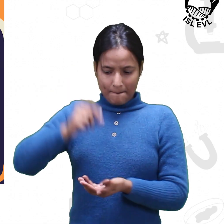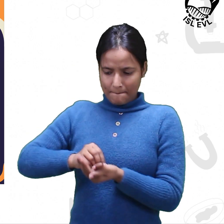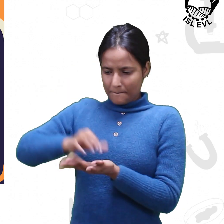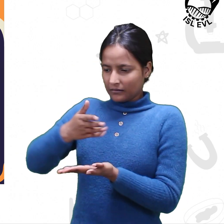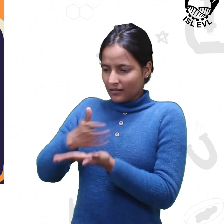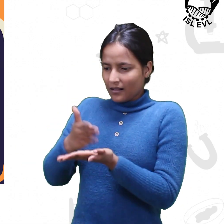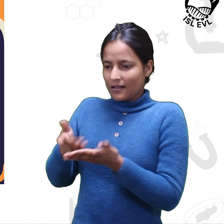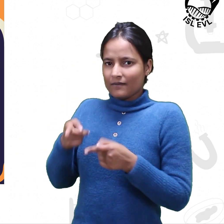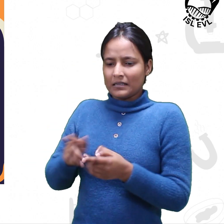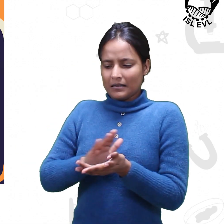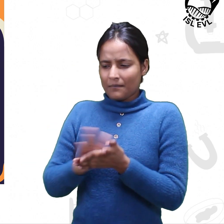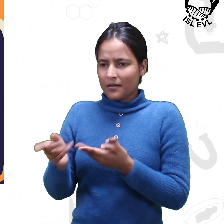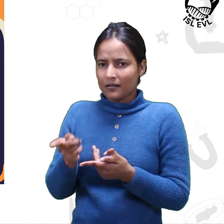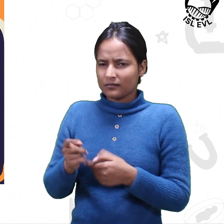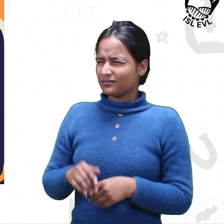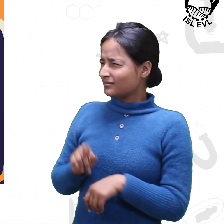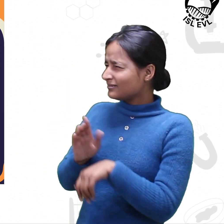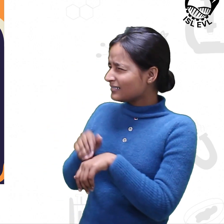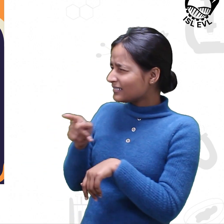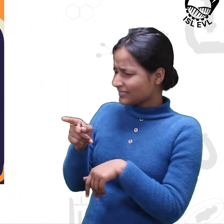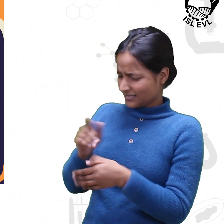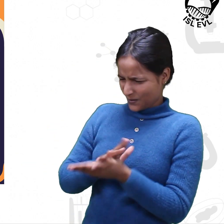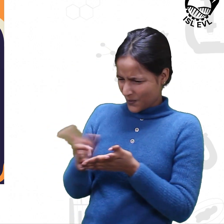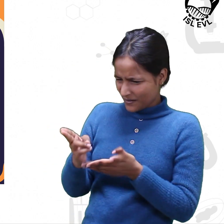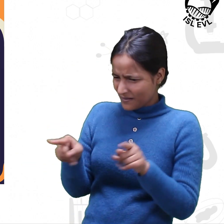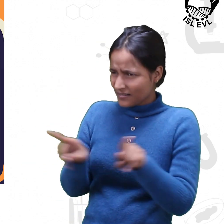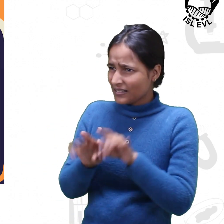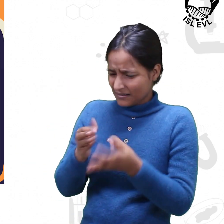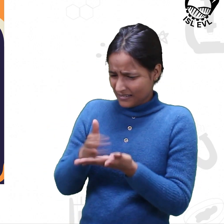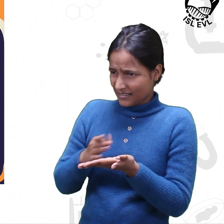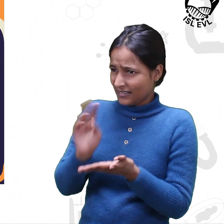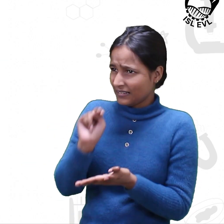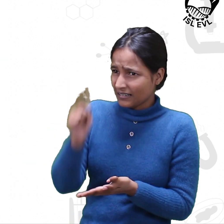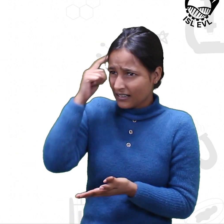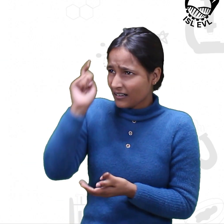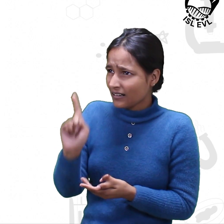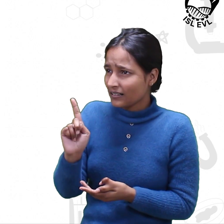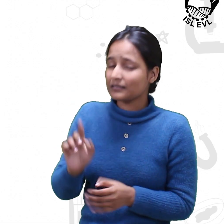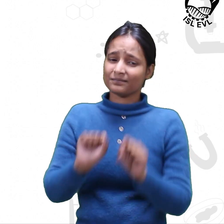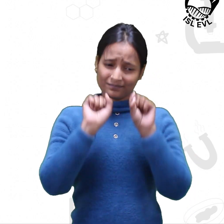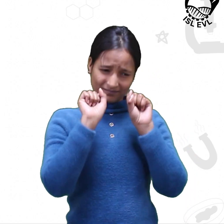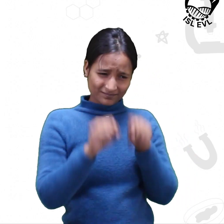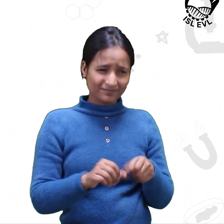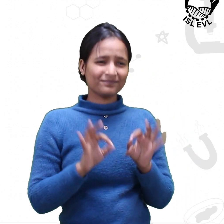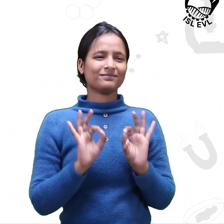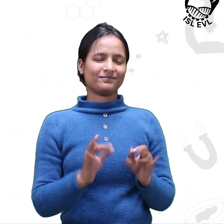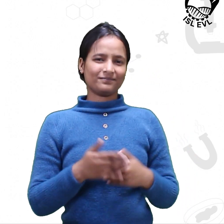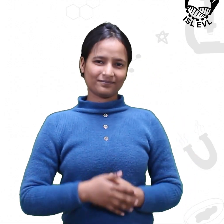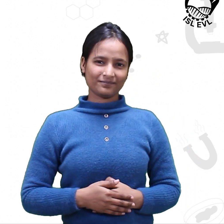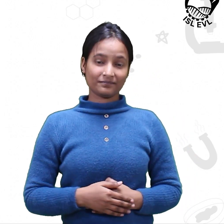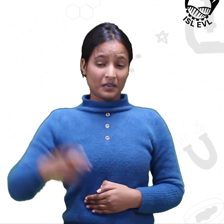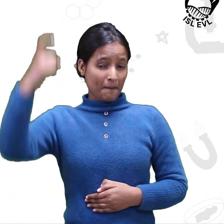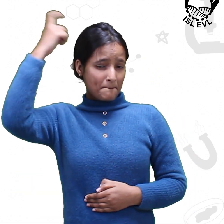brains. Housekeeping of the brain? Is our brain like a hotel where you need regular cleaning? Yes, indeed, our brain